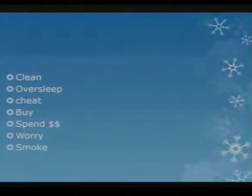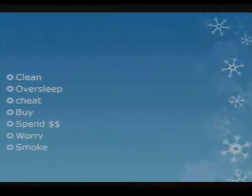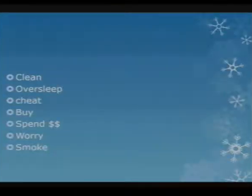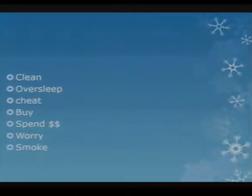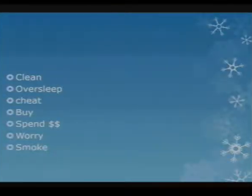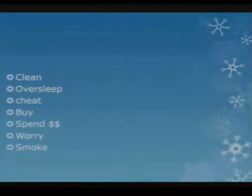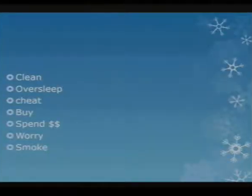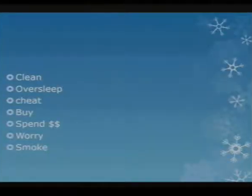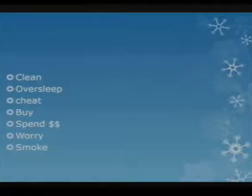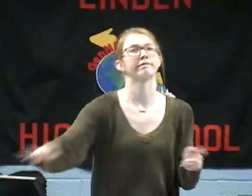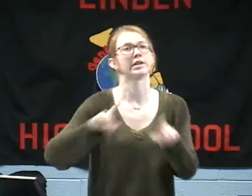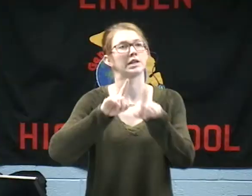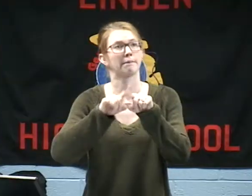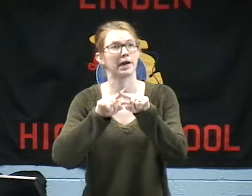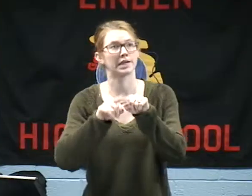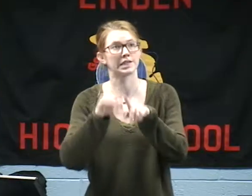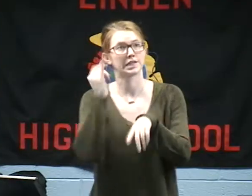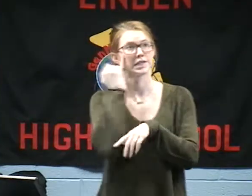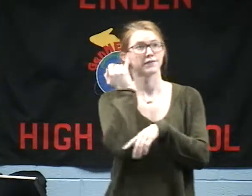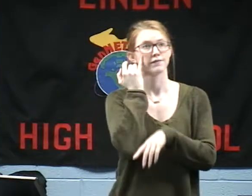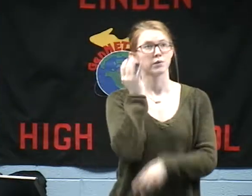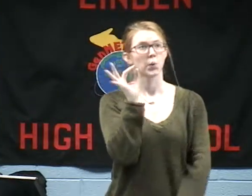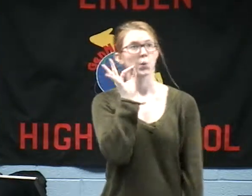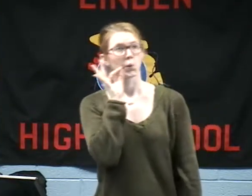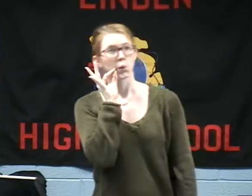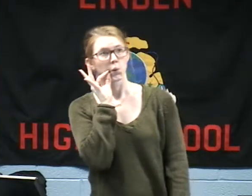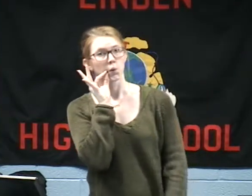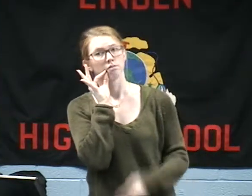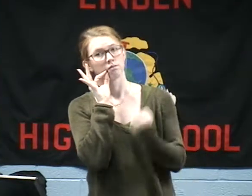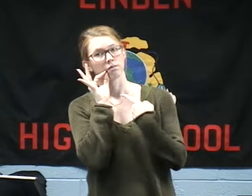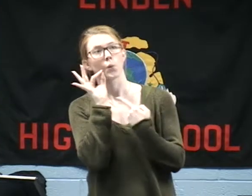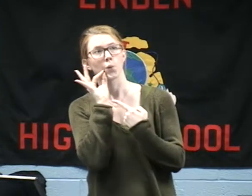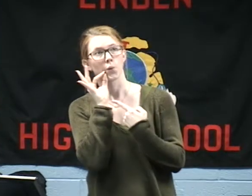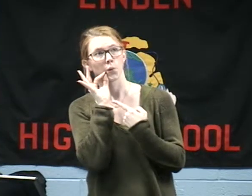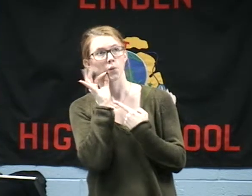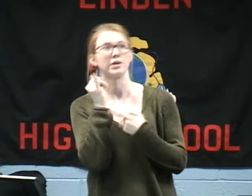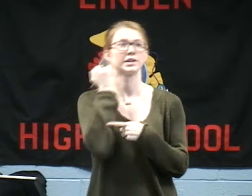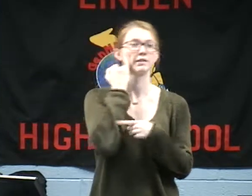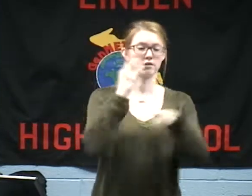Smoke. I'll give you like one off for that question.